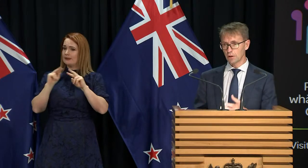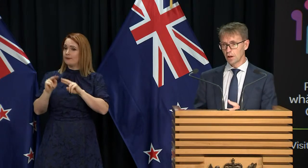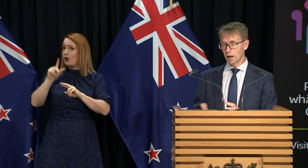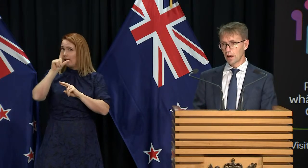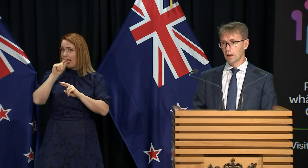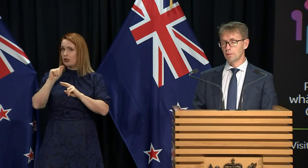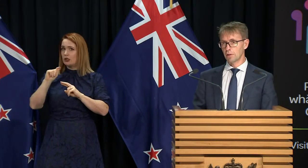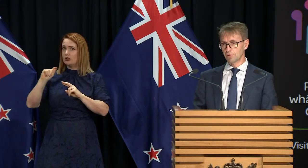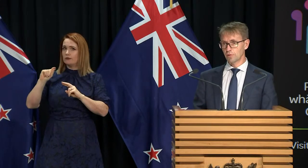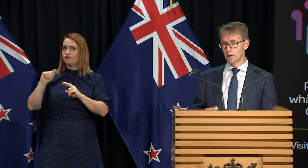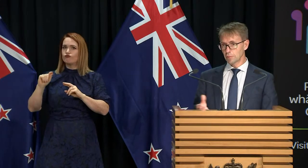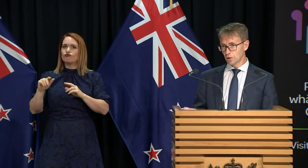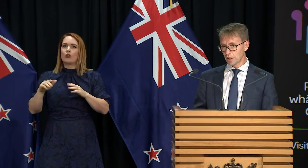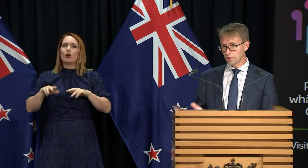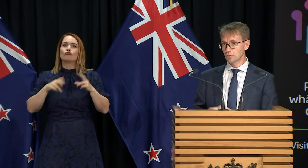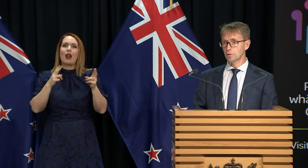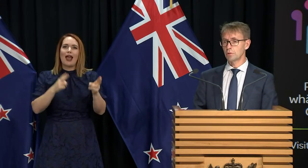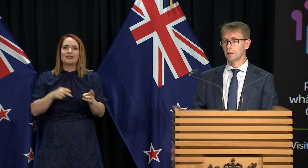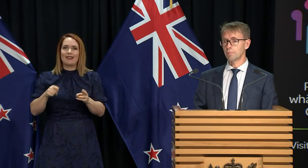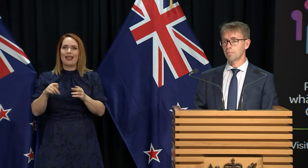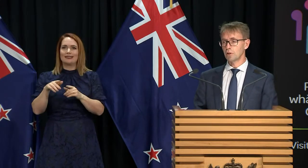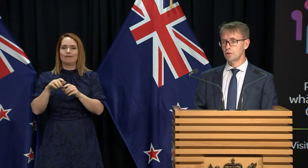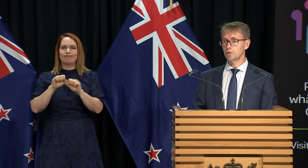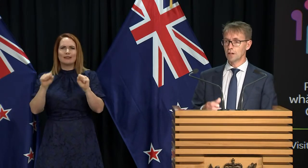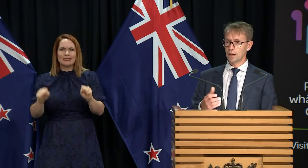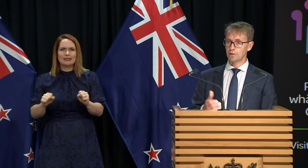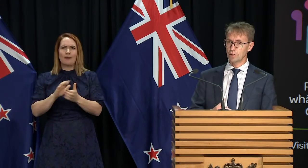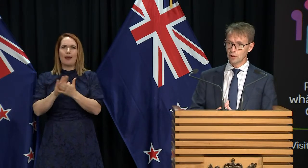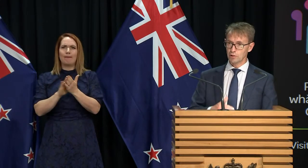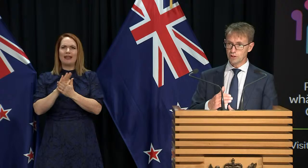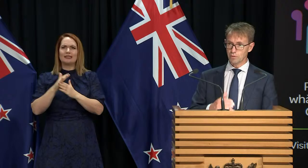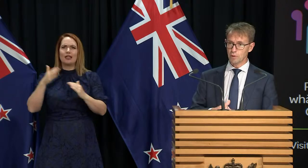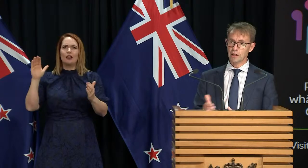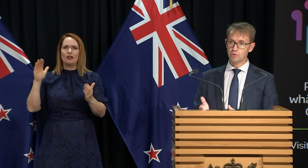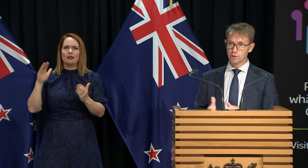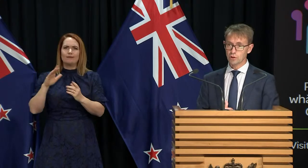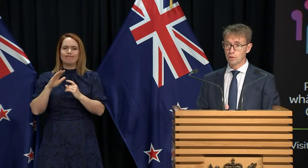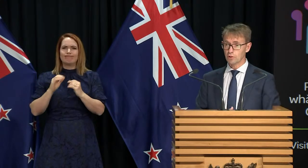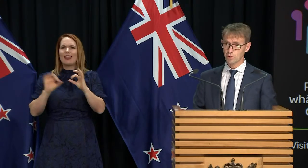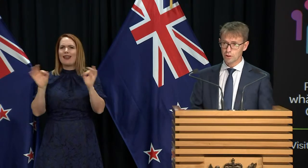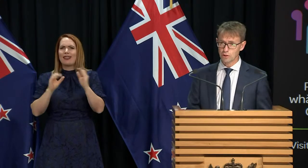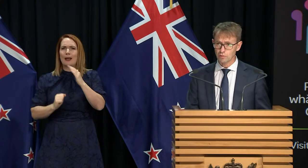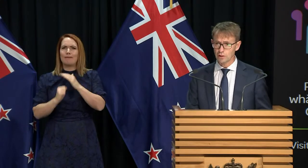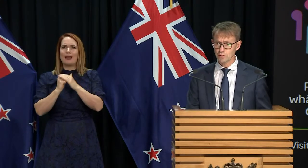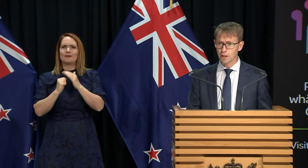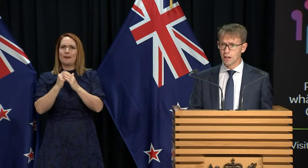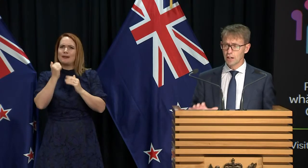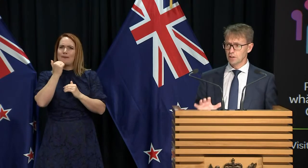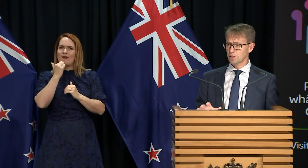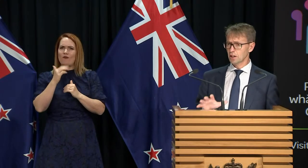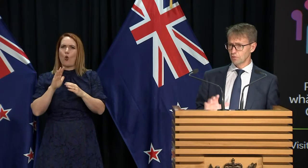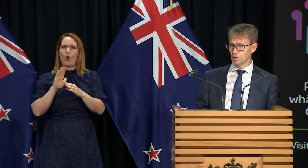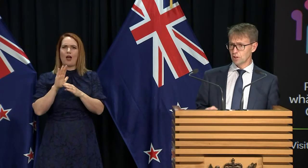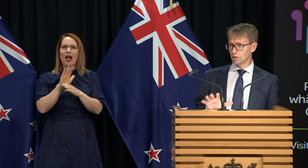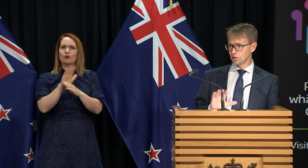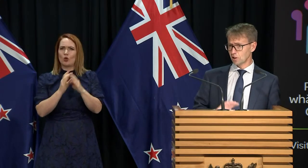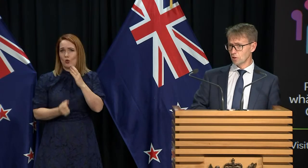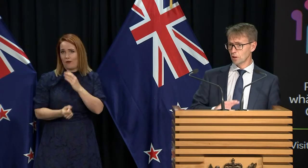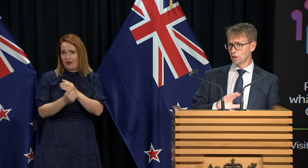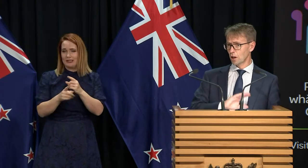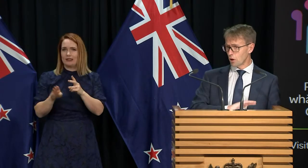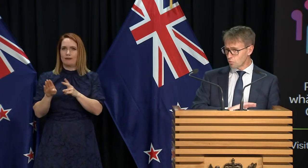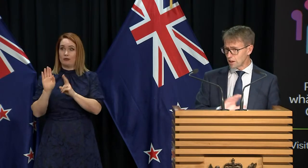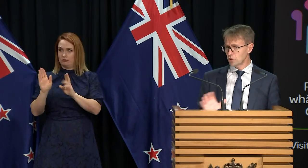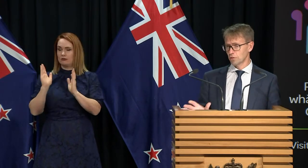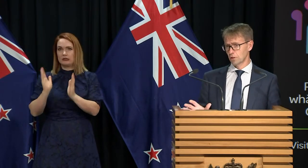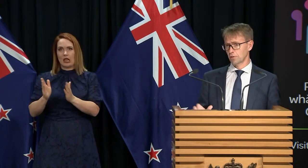the lift of a limit on outdoor venues and an increase from 100 to 200 on indoor venues. So they take it very seriously and